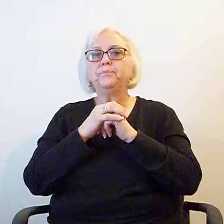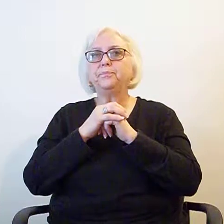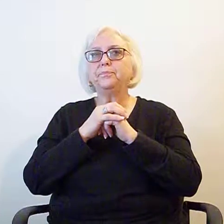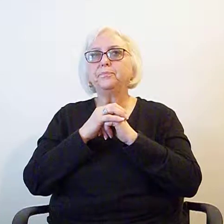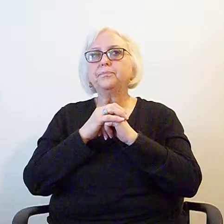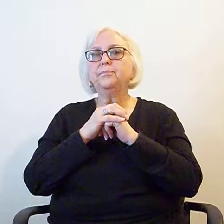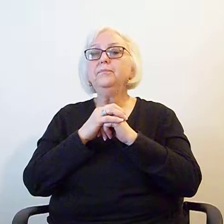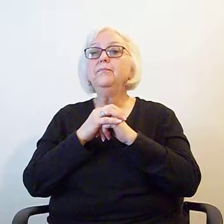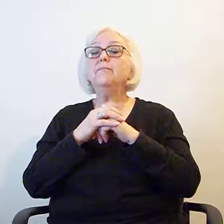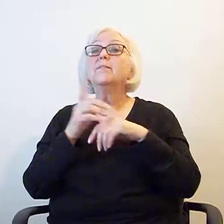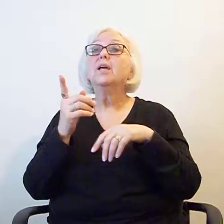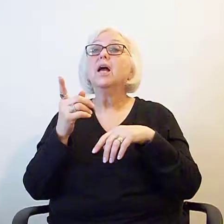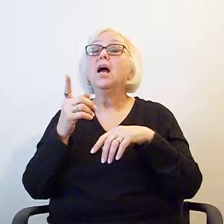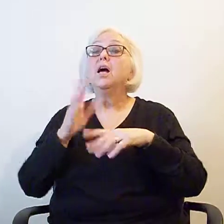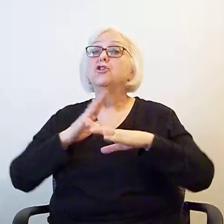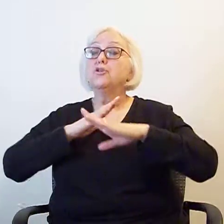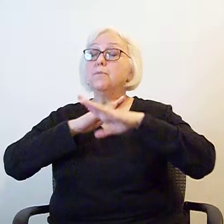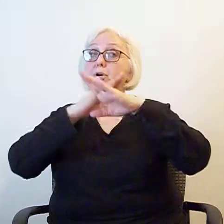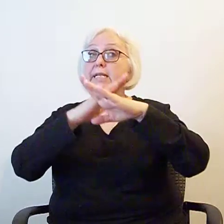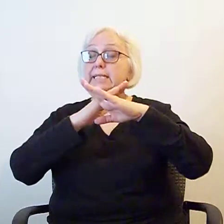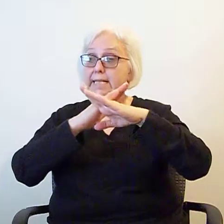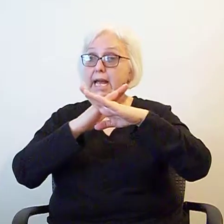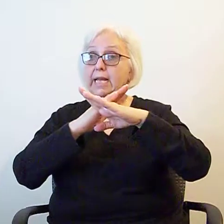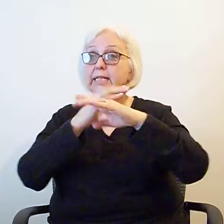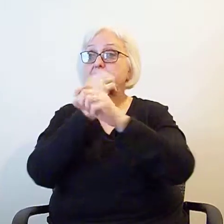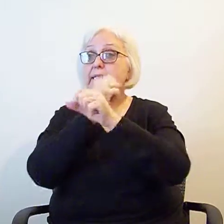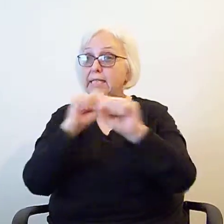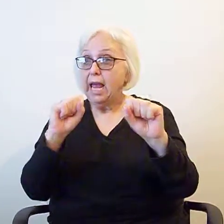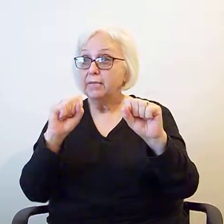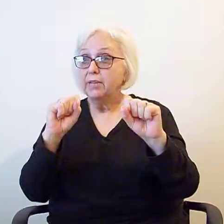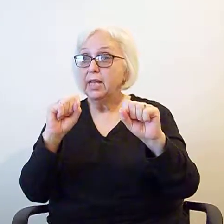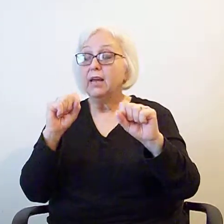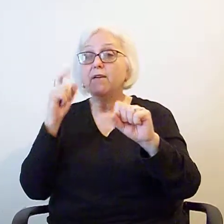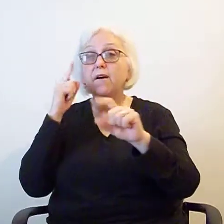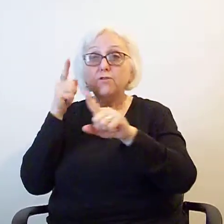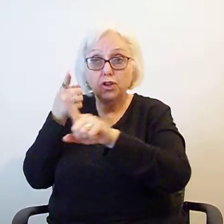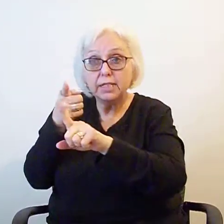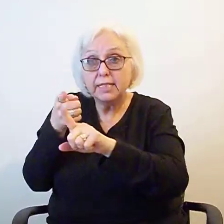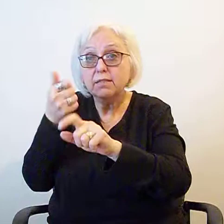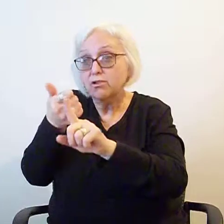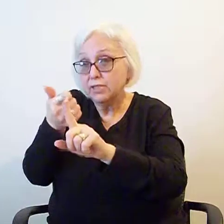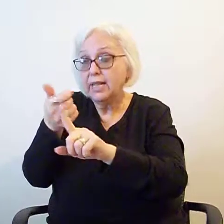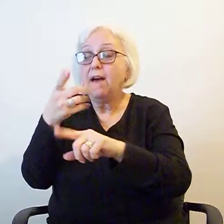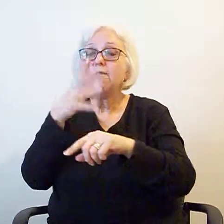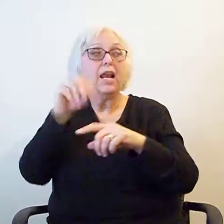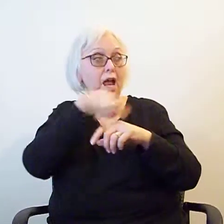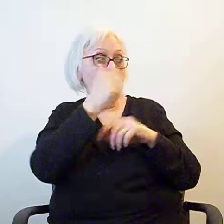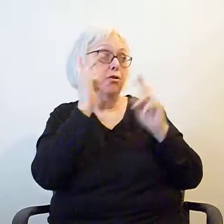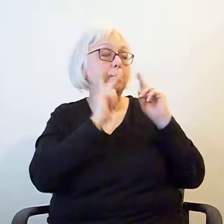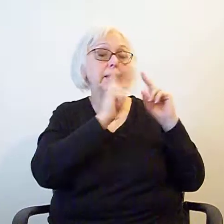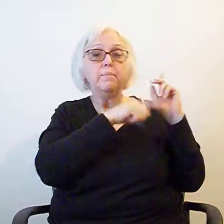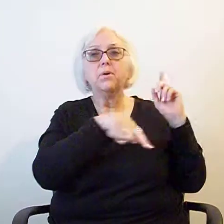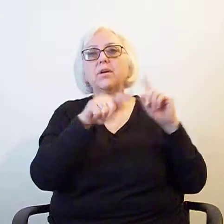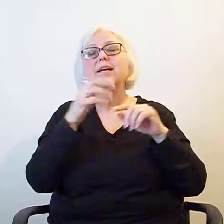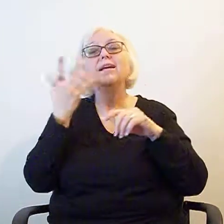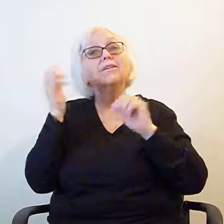To protect the safety and well-being of you and others, you may be suspended if